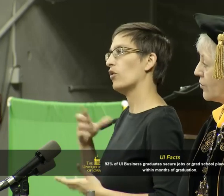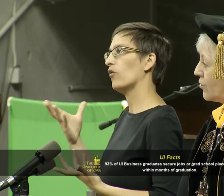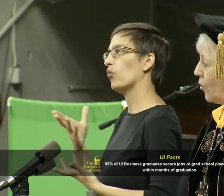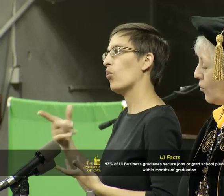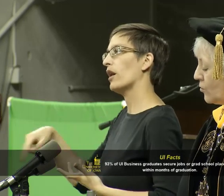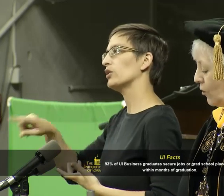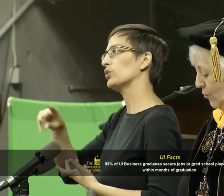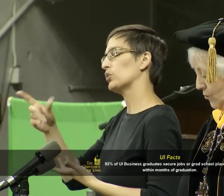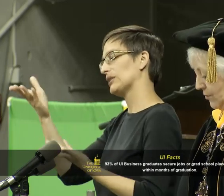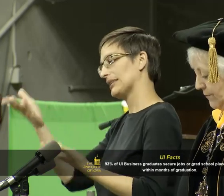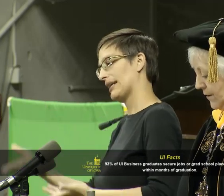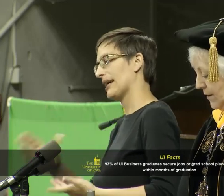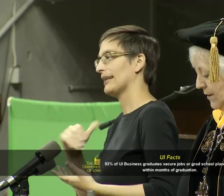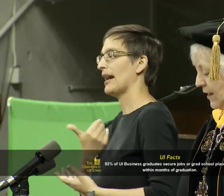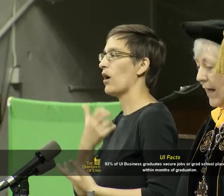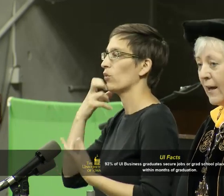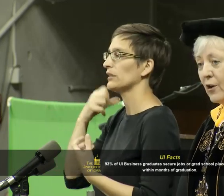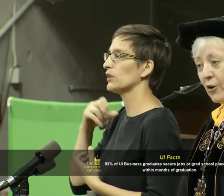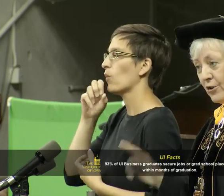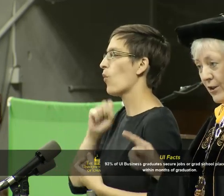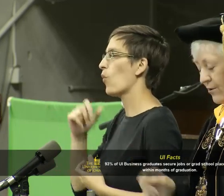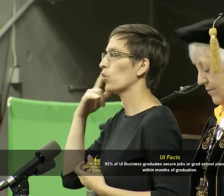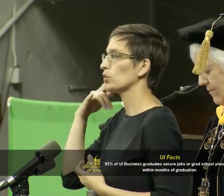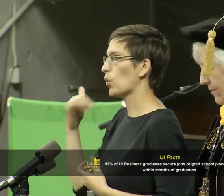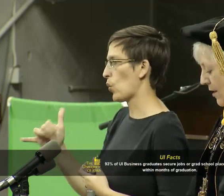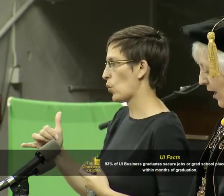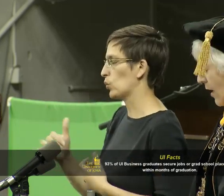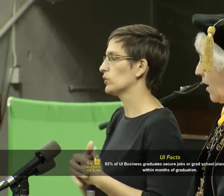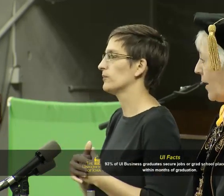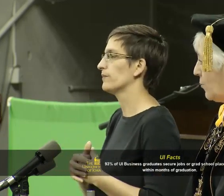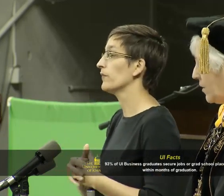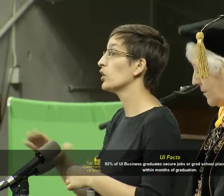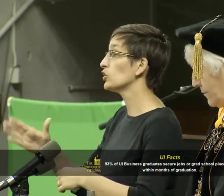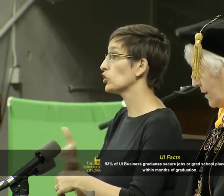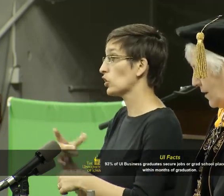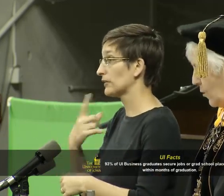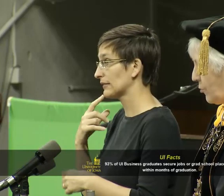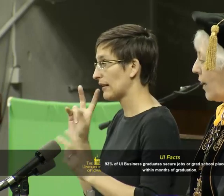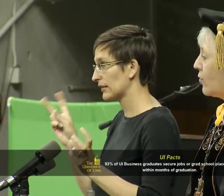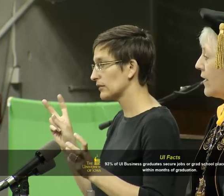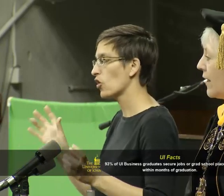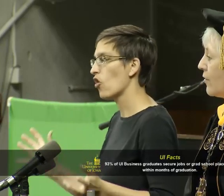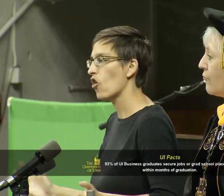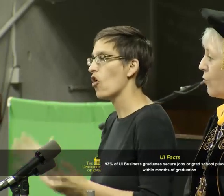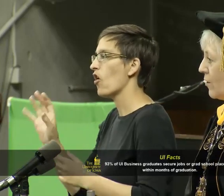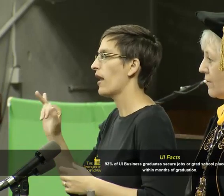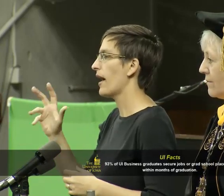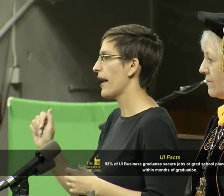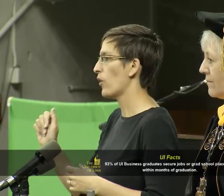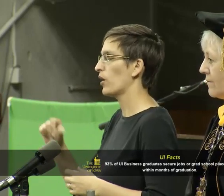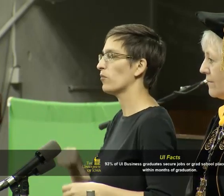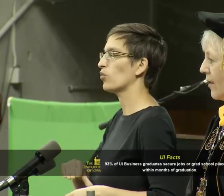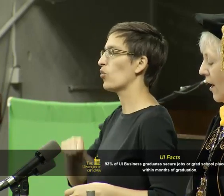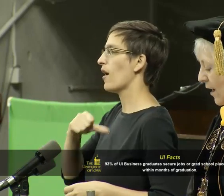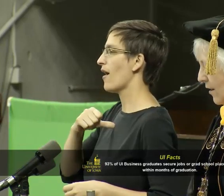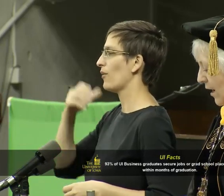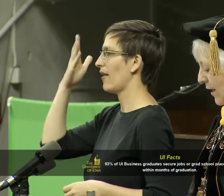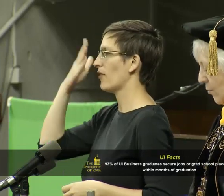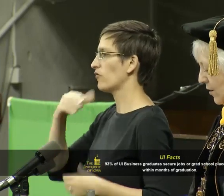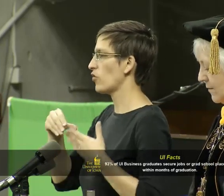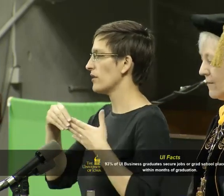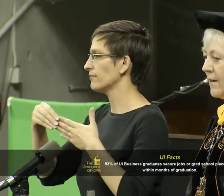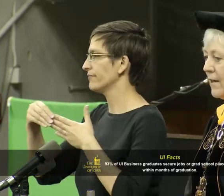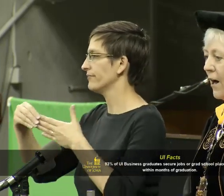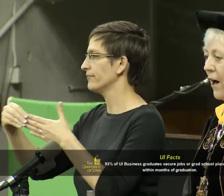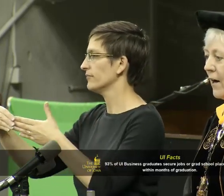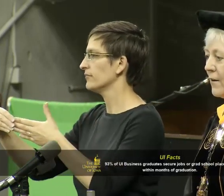our dear old gold." And it urges, on Iowa, proudly at the fore, on